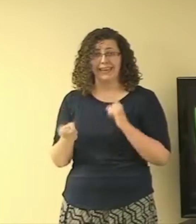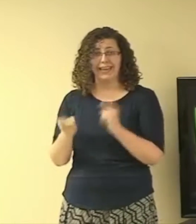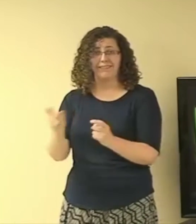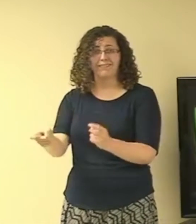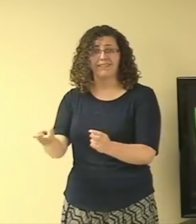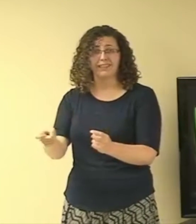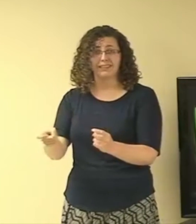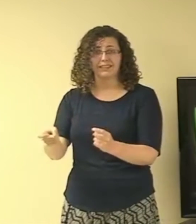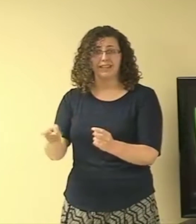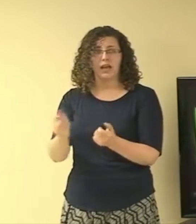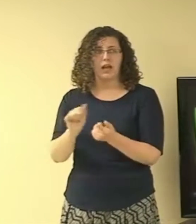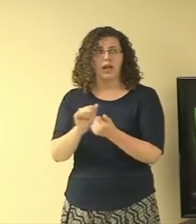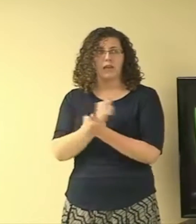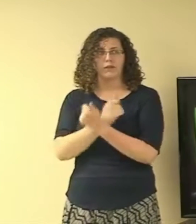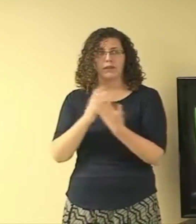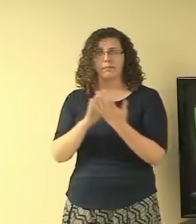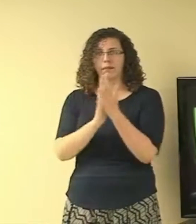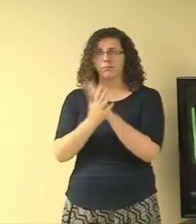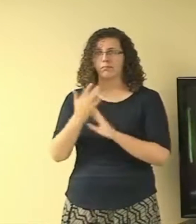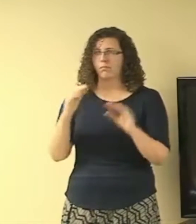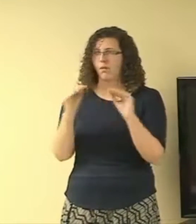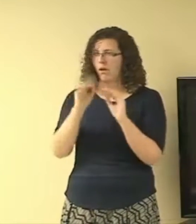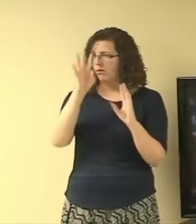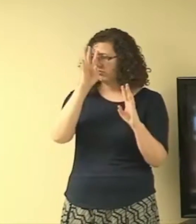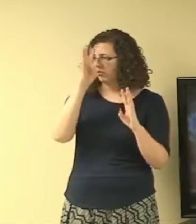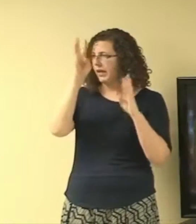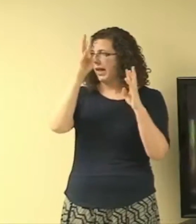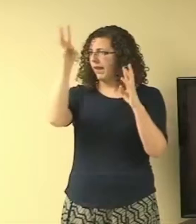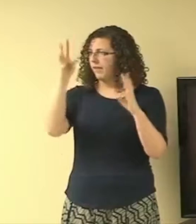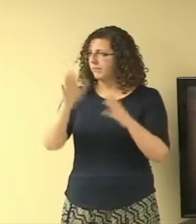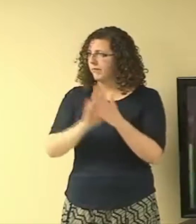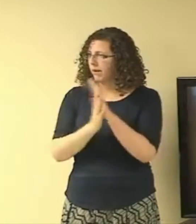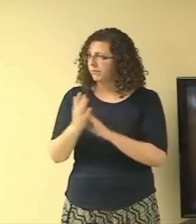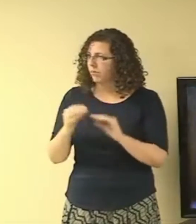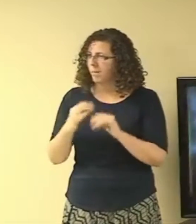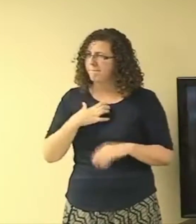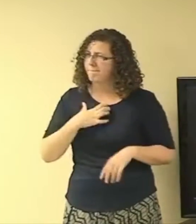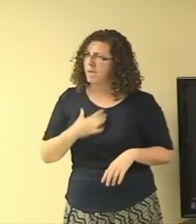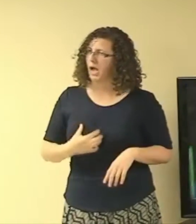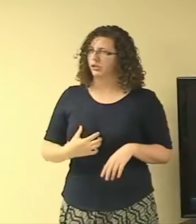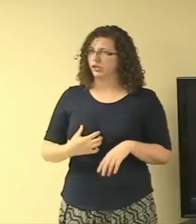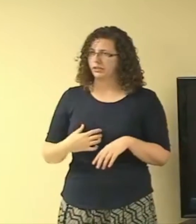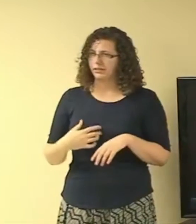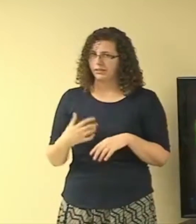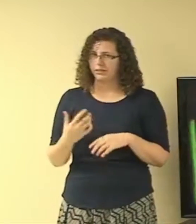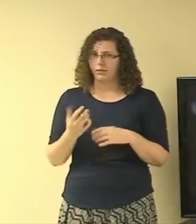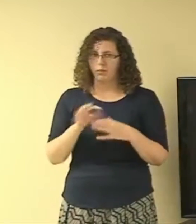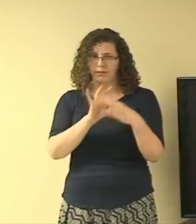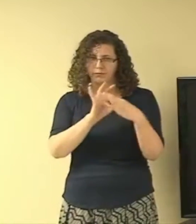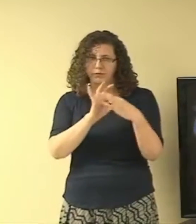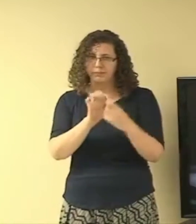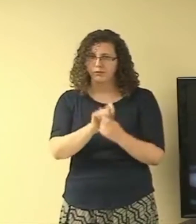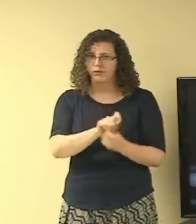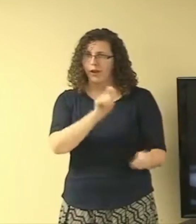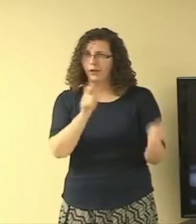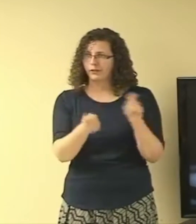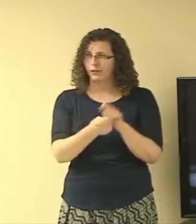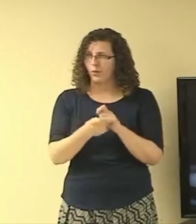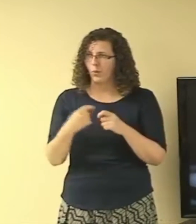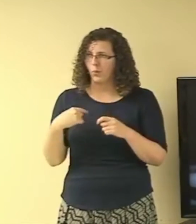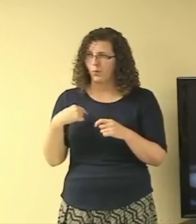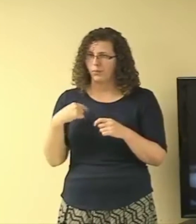We become more creative. We become more passionate. It changes our relationships. We breathe